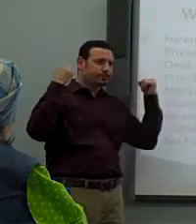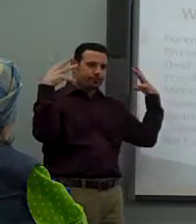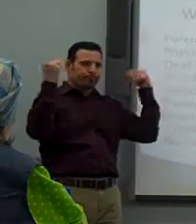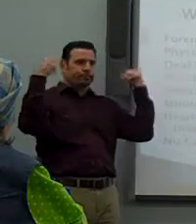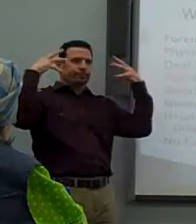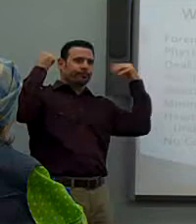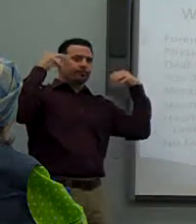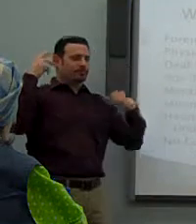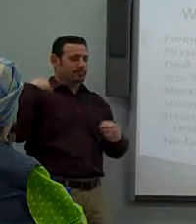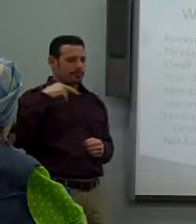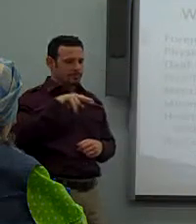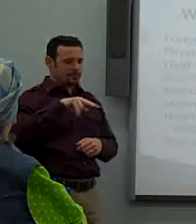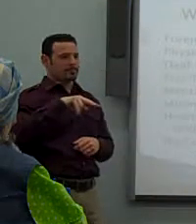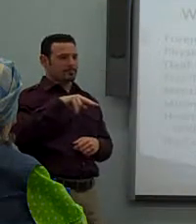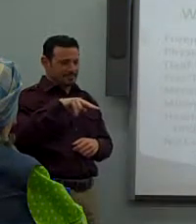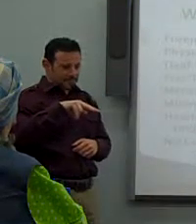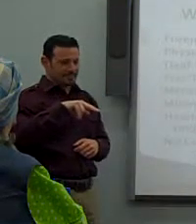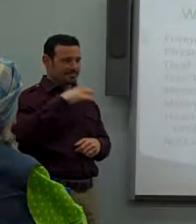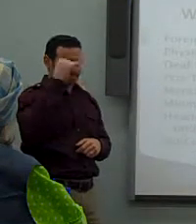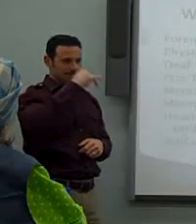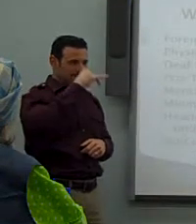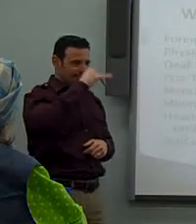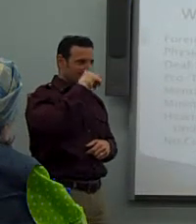Some deaf people will not quote Spanish.